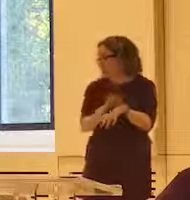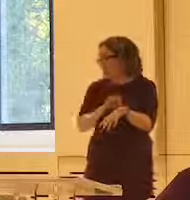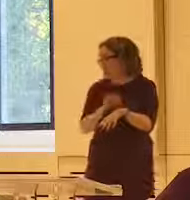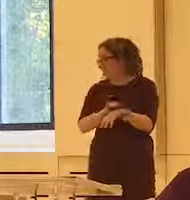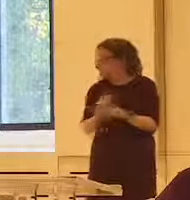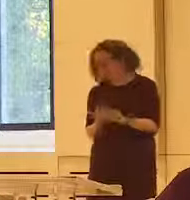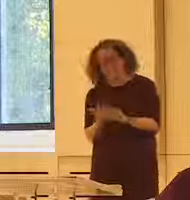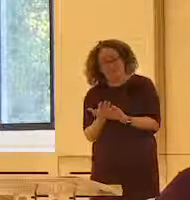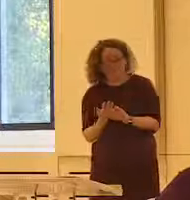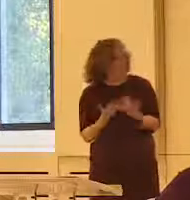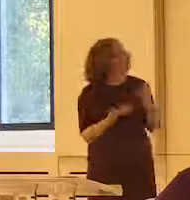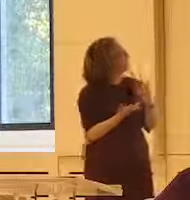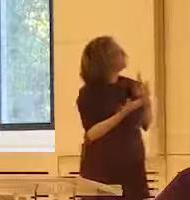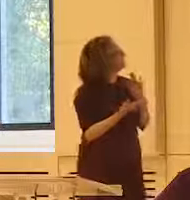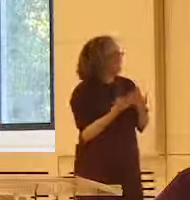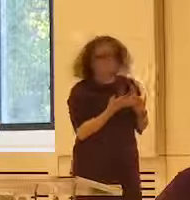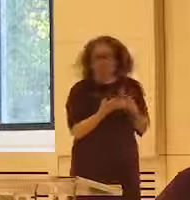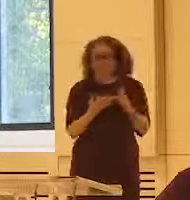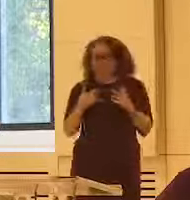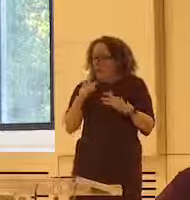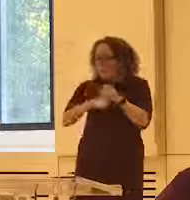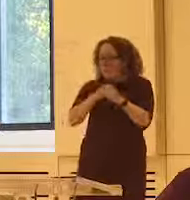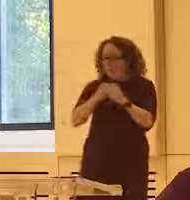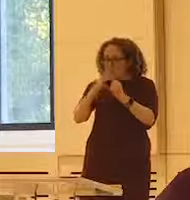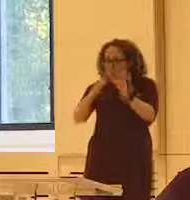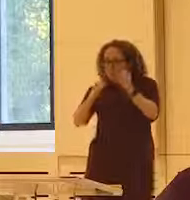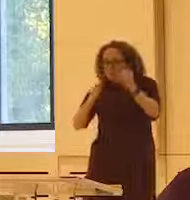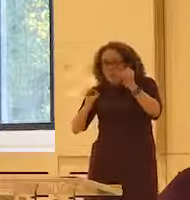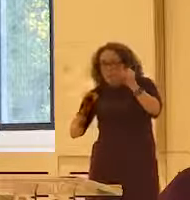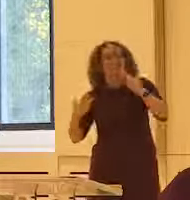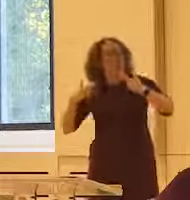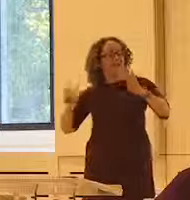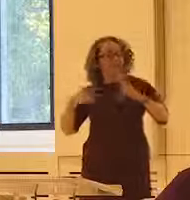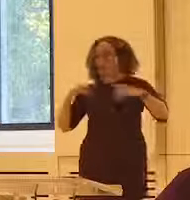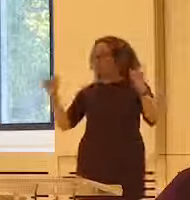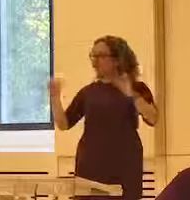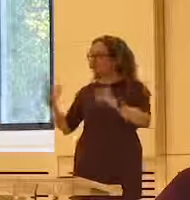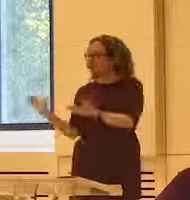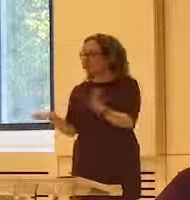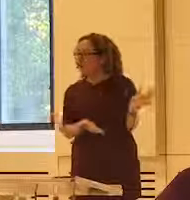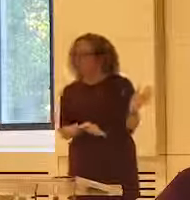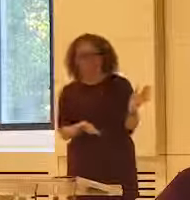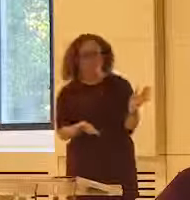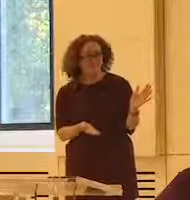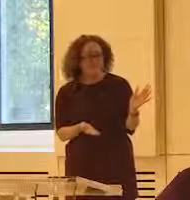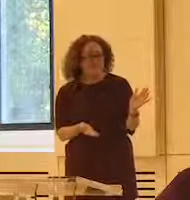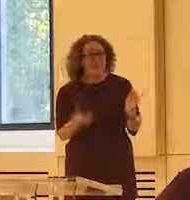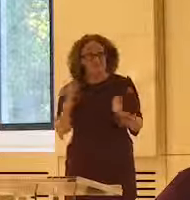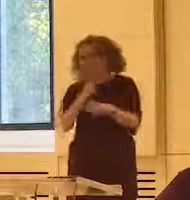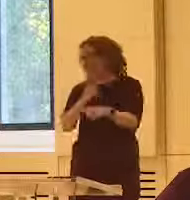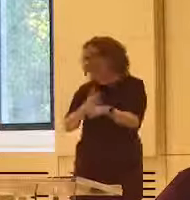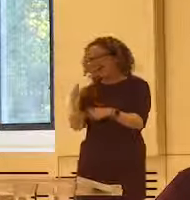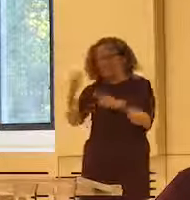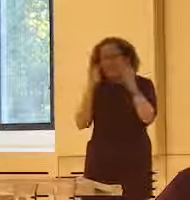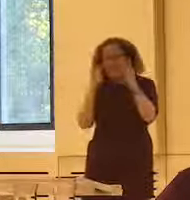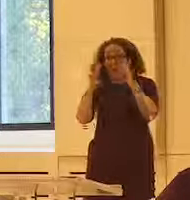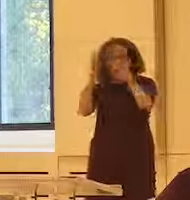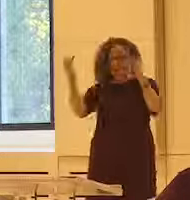health problem, how would you do that through written notes, backwards and forwards to a doctor? And after that, it just gets worse and worse, until it gets